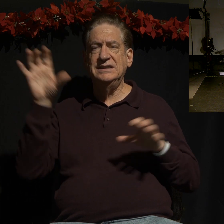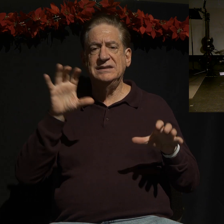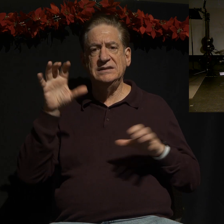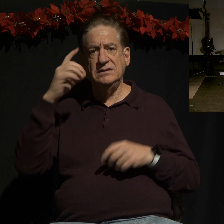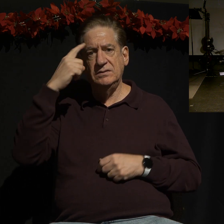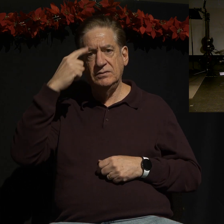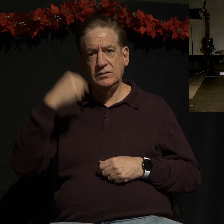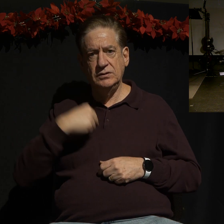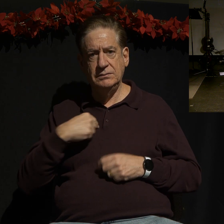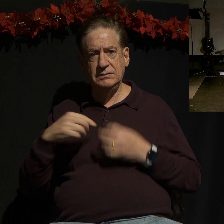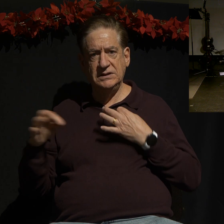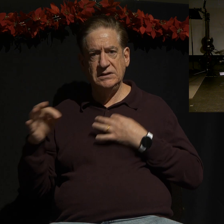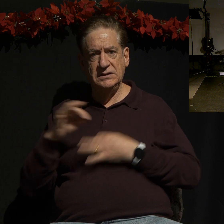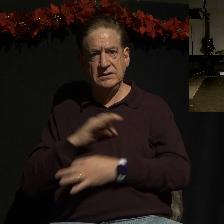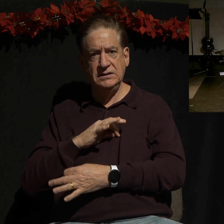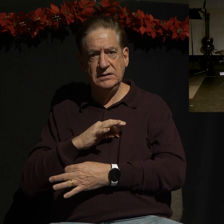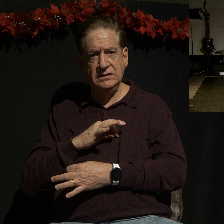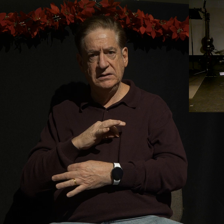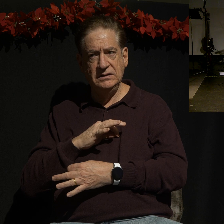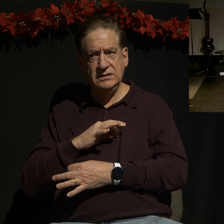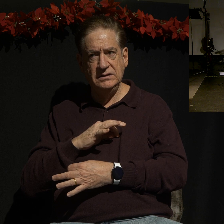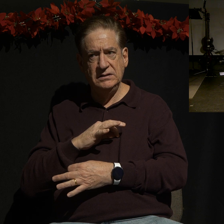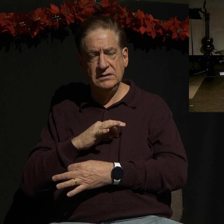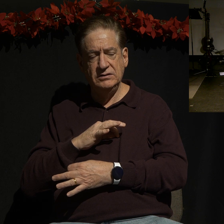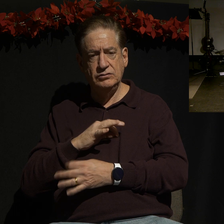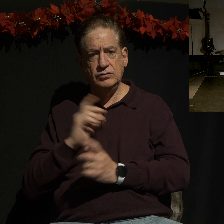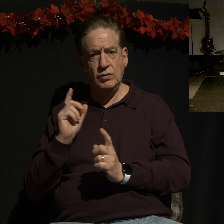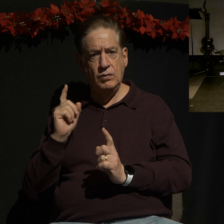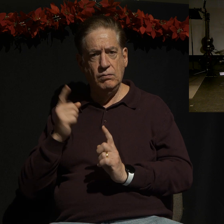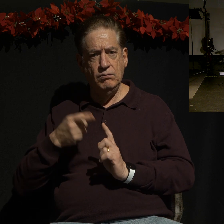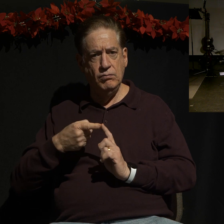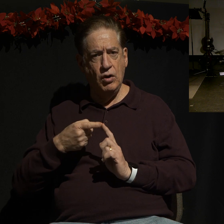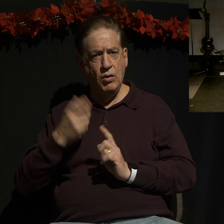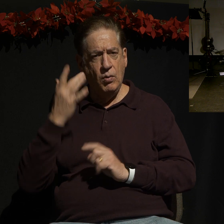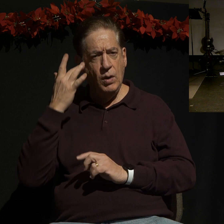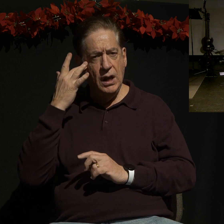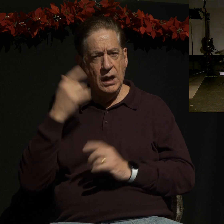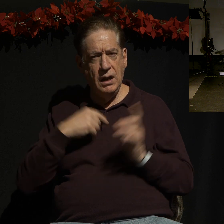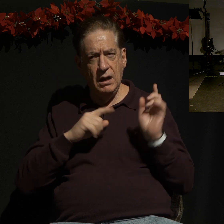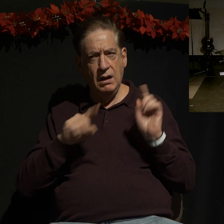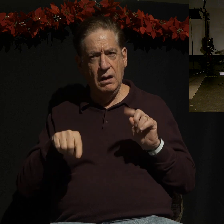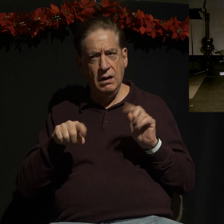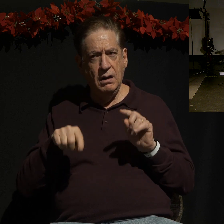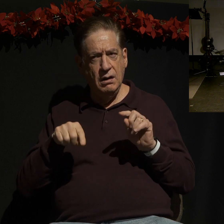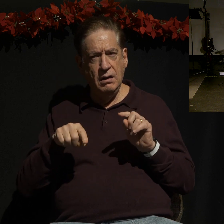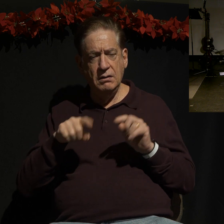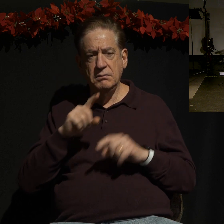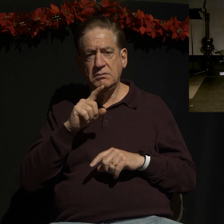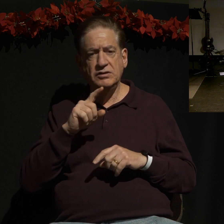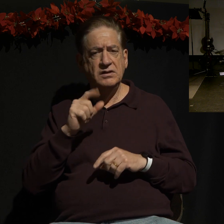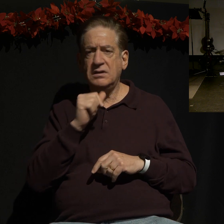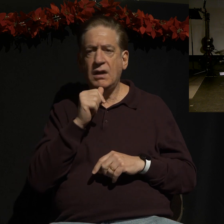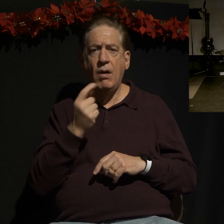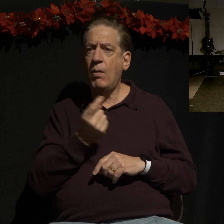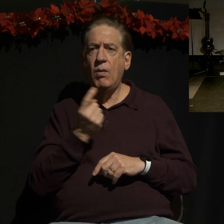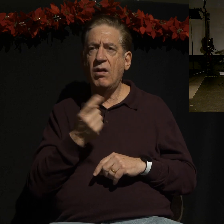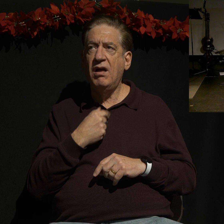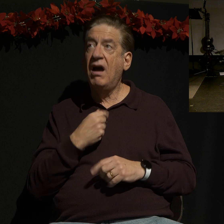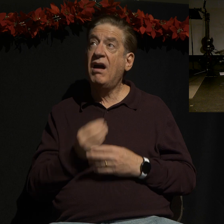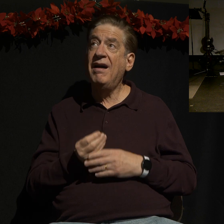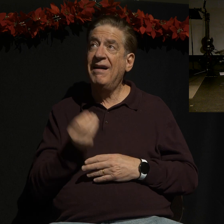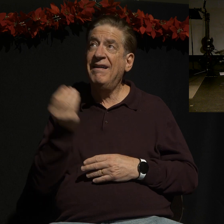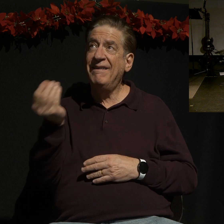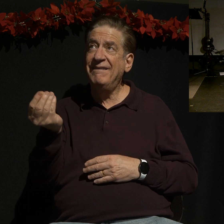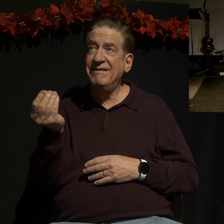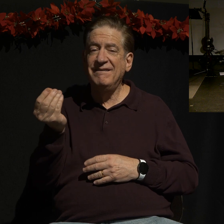me. So the point of us coming here is not just so that we give God our